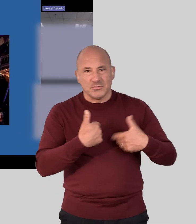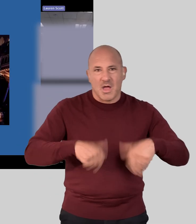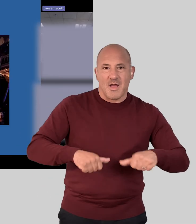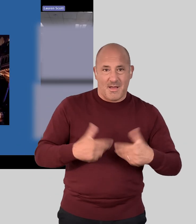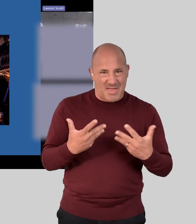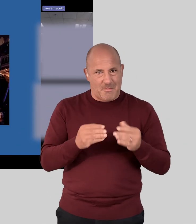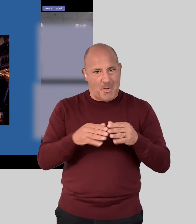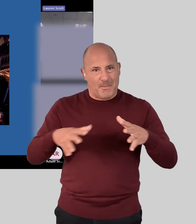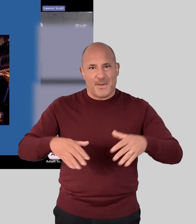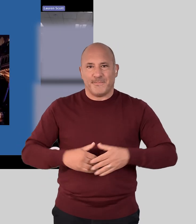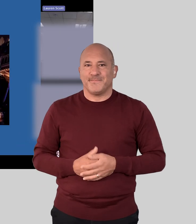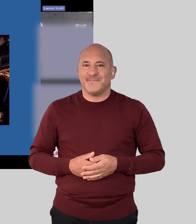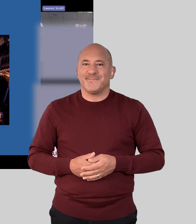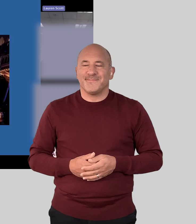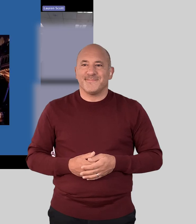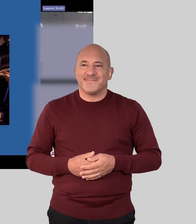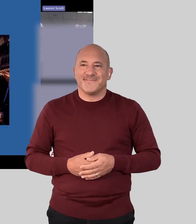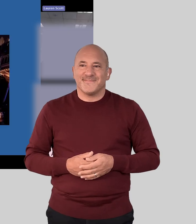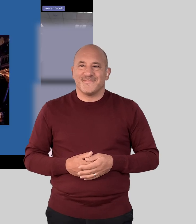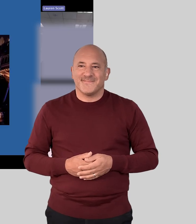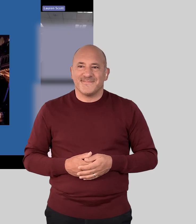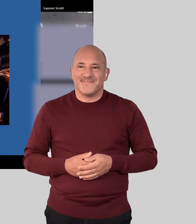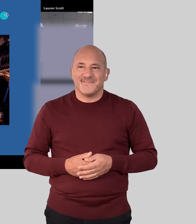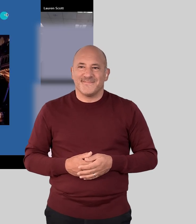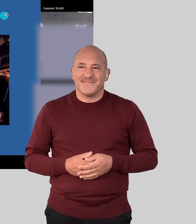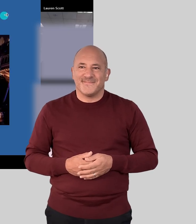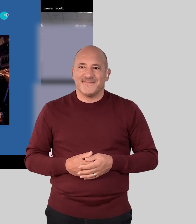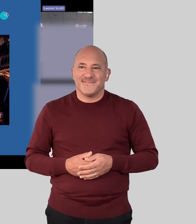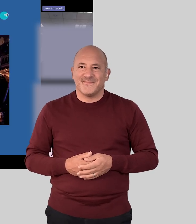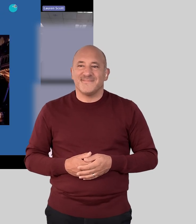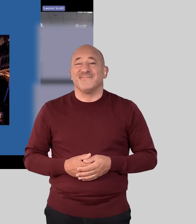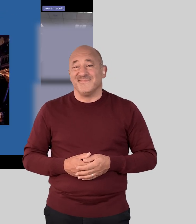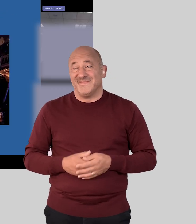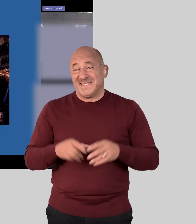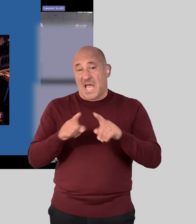can make it their career and their profession.